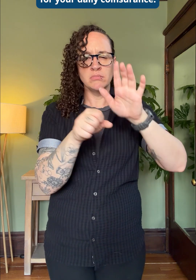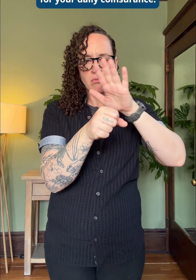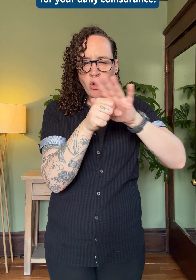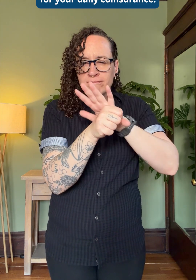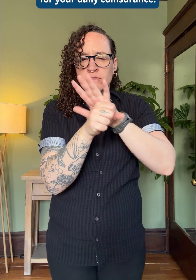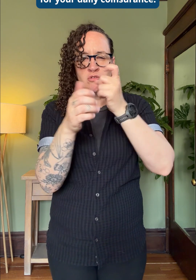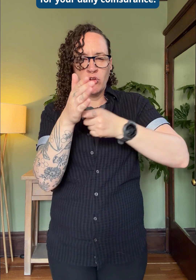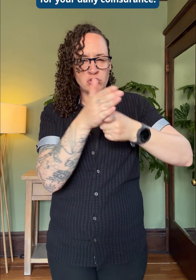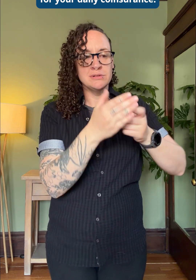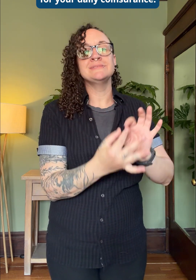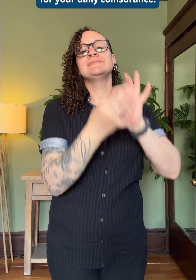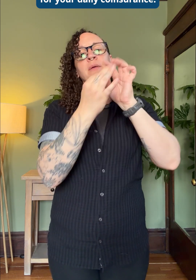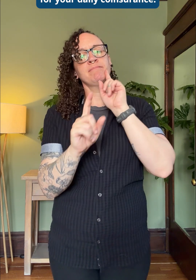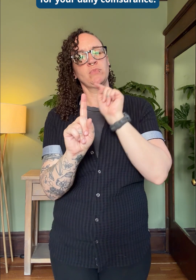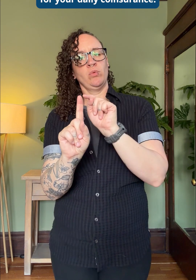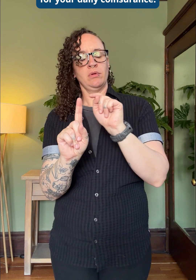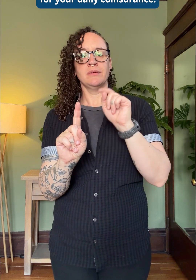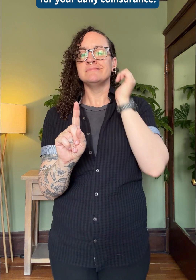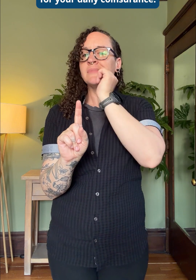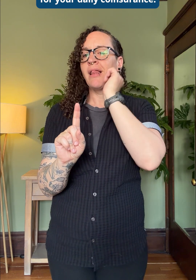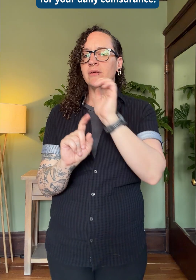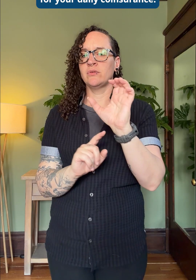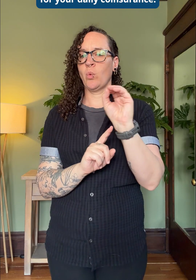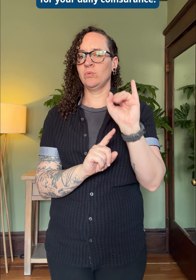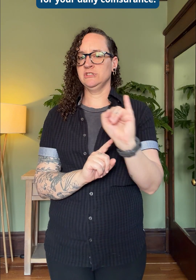costs except for your daily coinsurance.